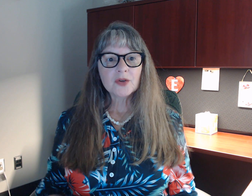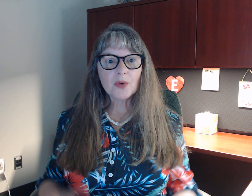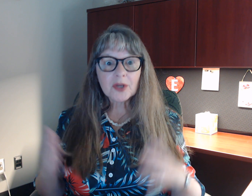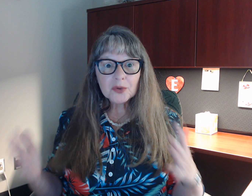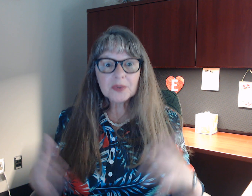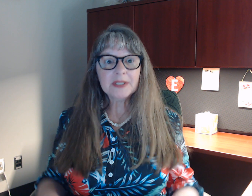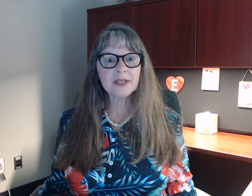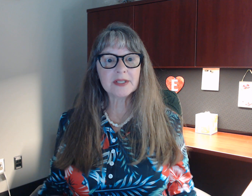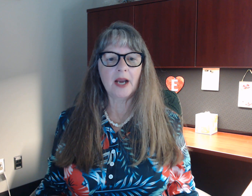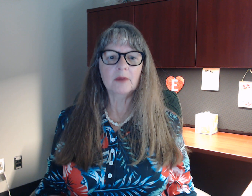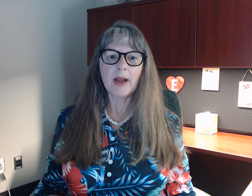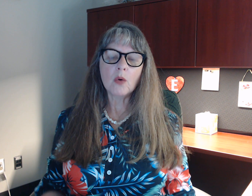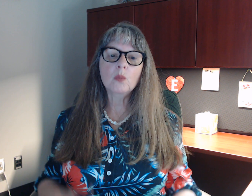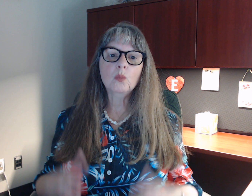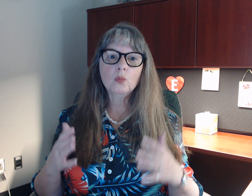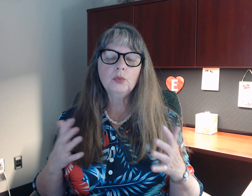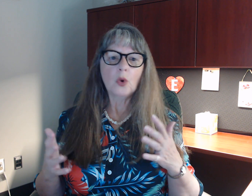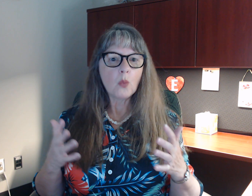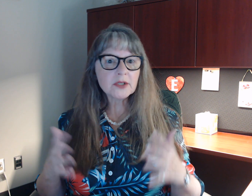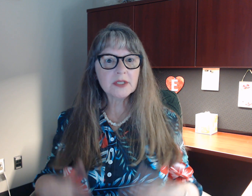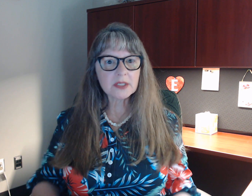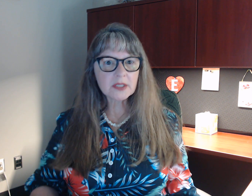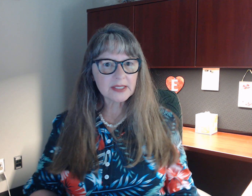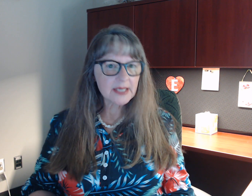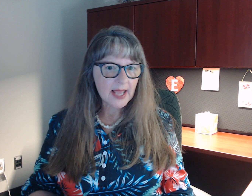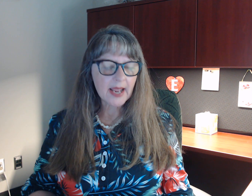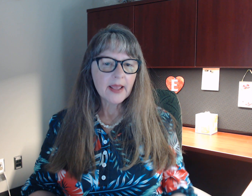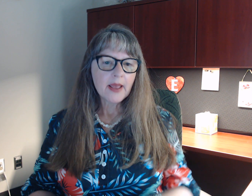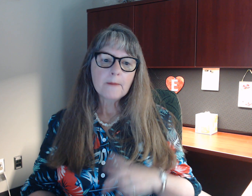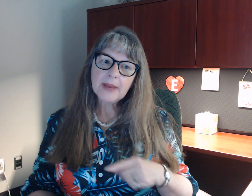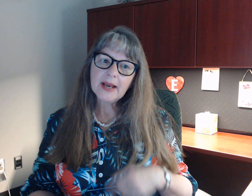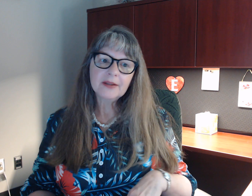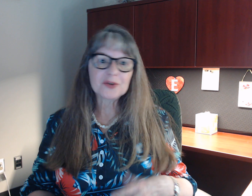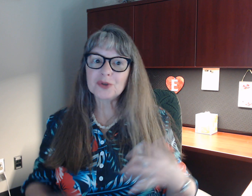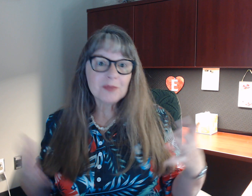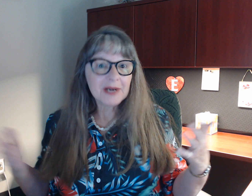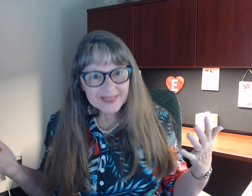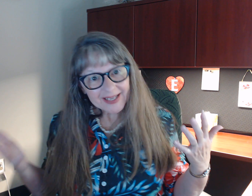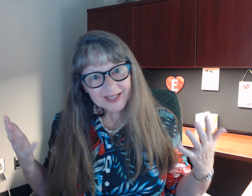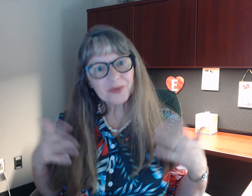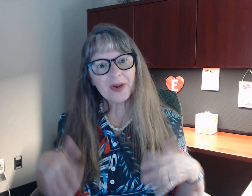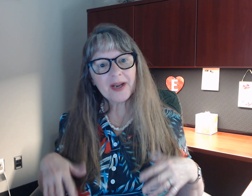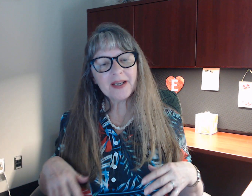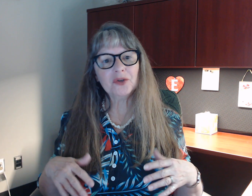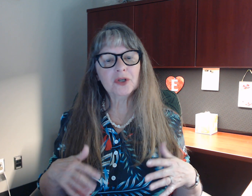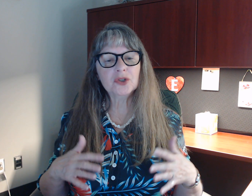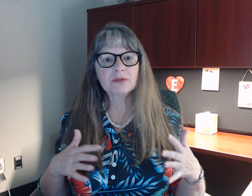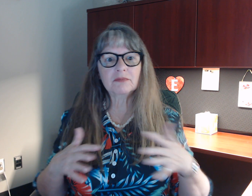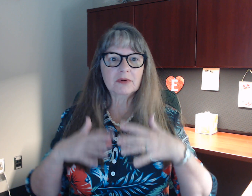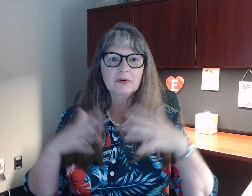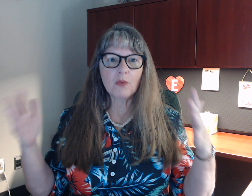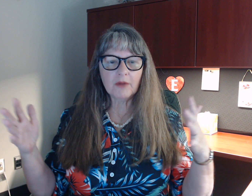So I couldn't really decide about, what to discuss today, but because there's so many things, right? And you could just go on